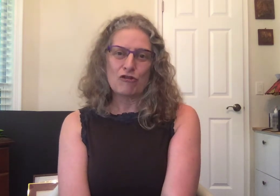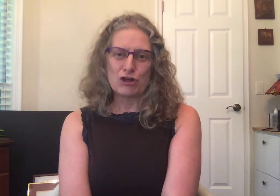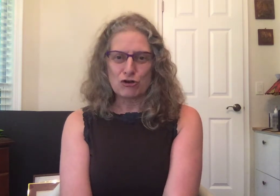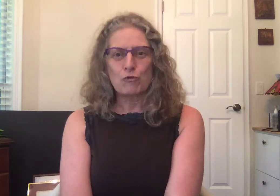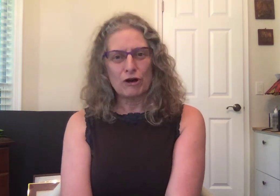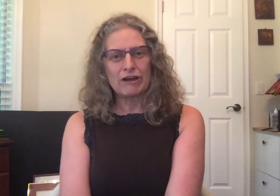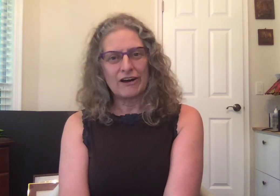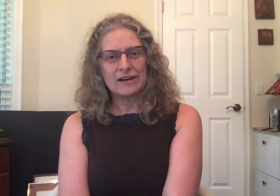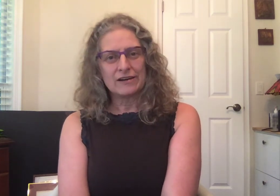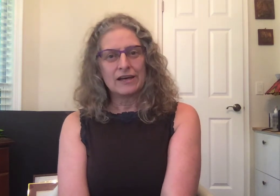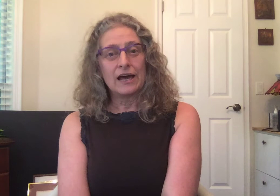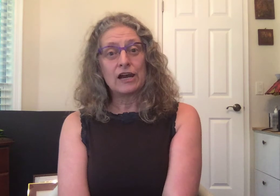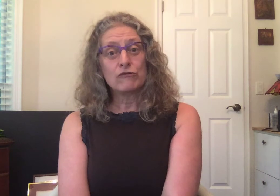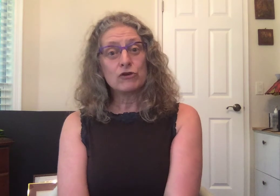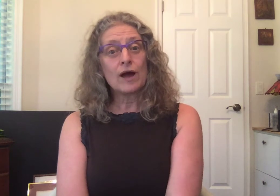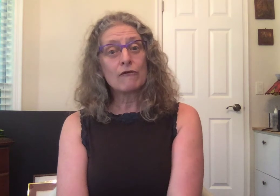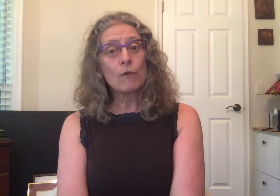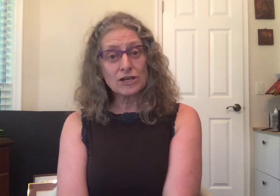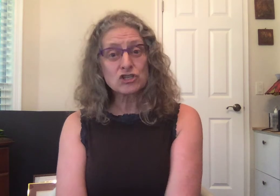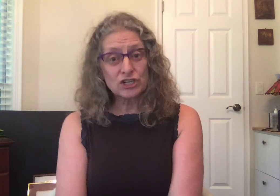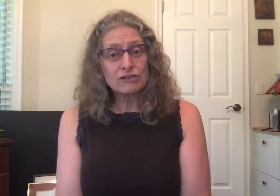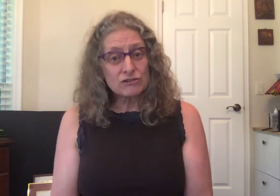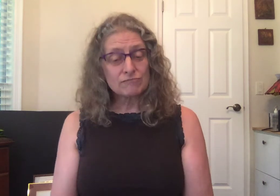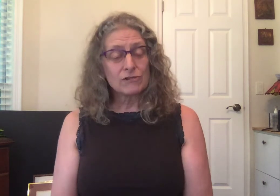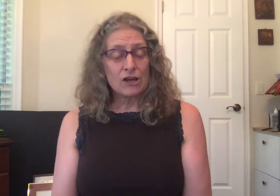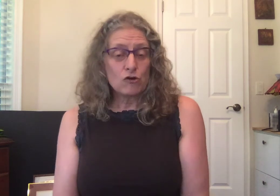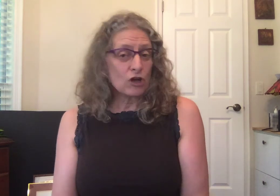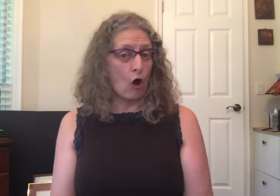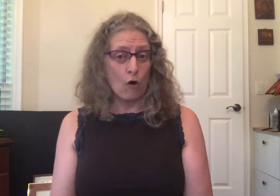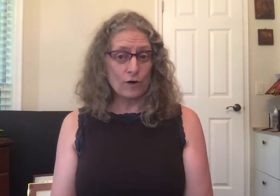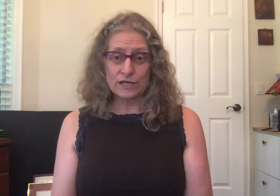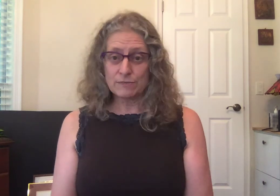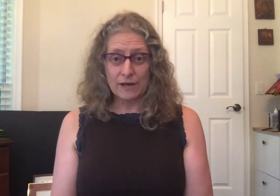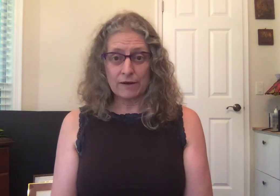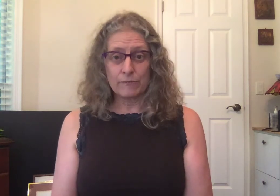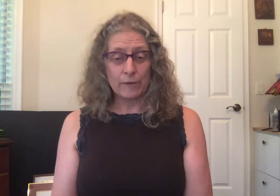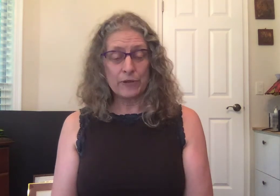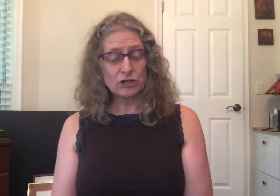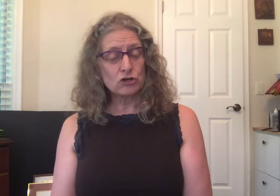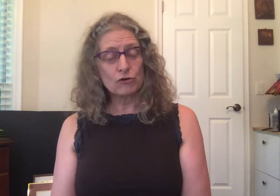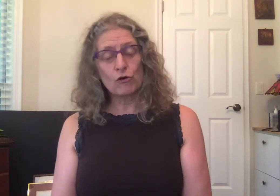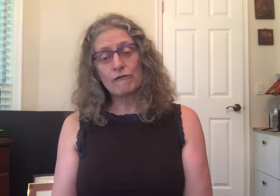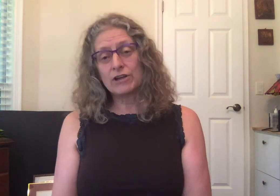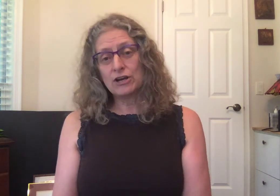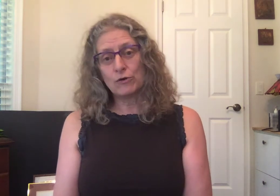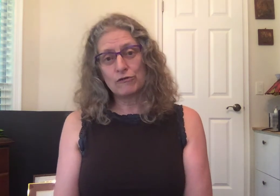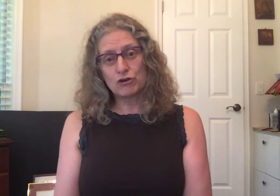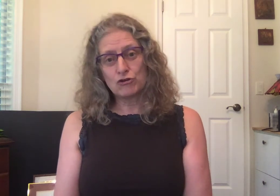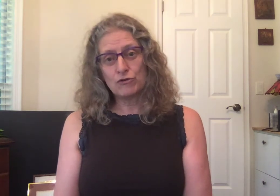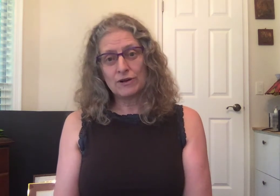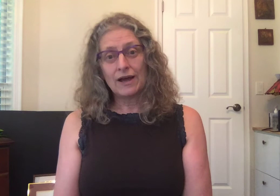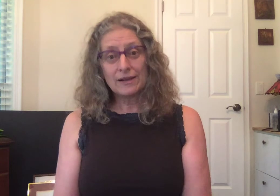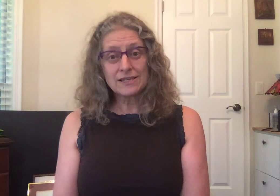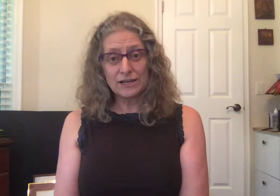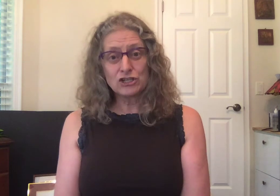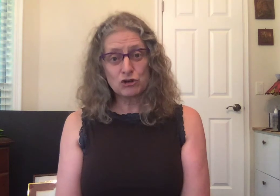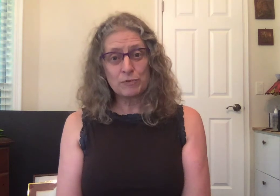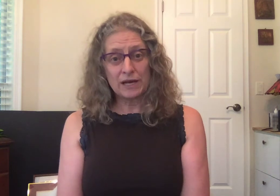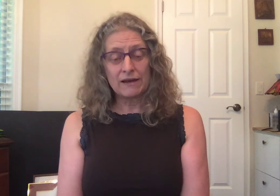you're working on it. And if you have questions, you can always make a picture or a video of you and send it to me, and